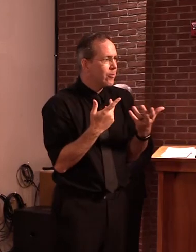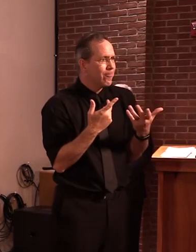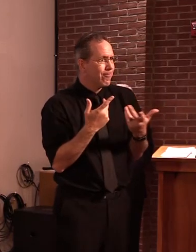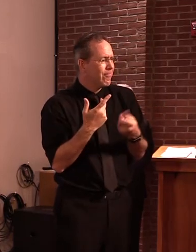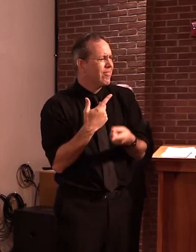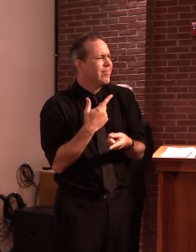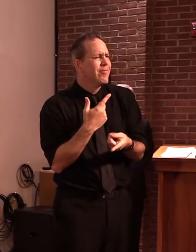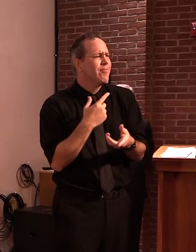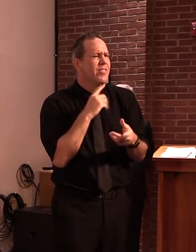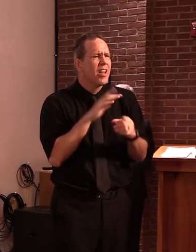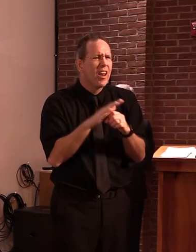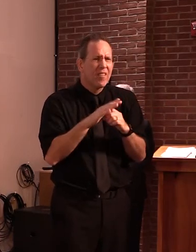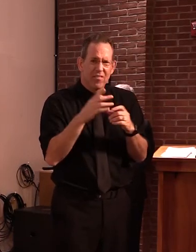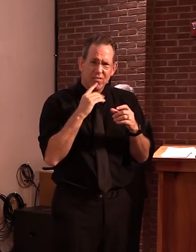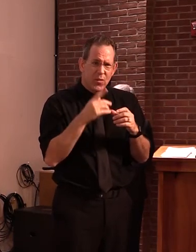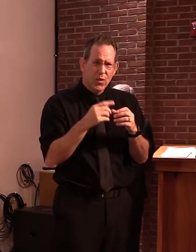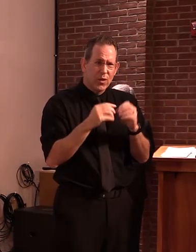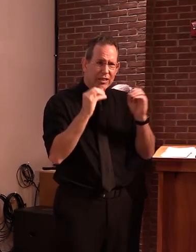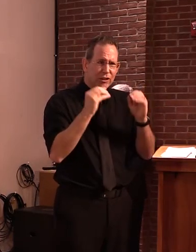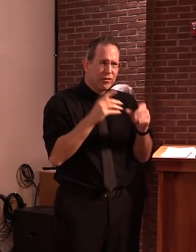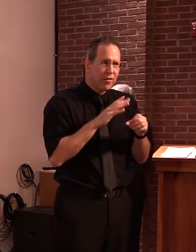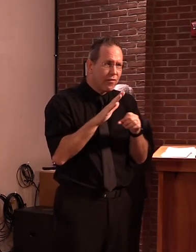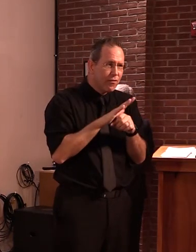teach online in a remote environment.